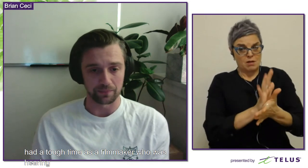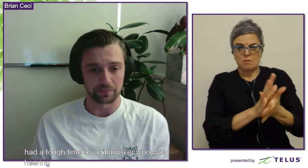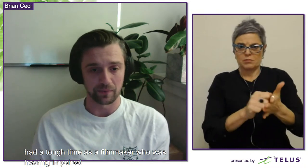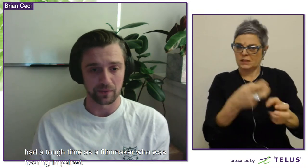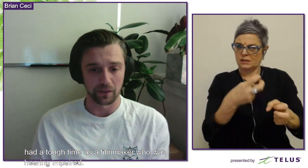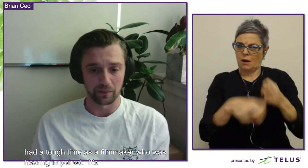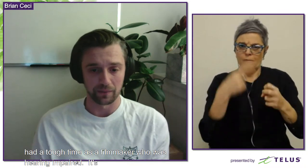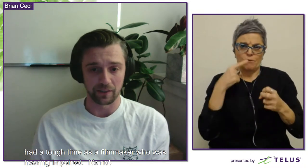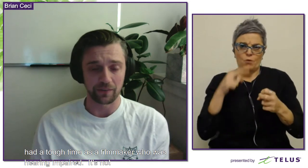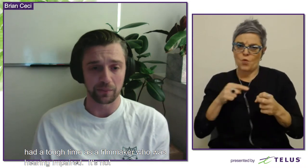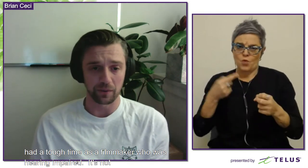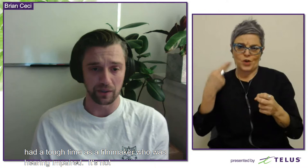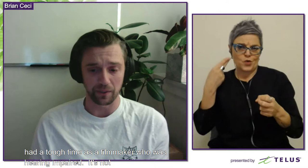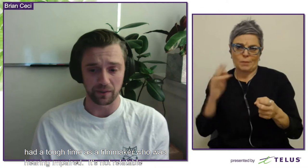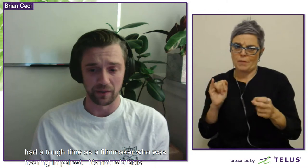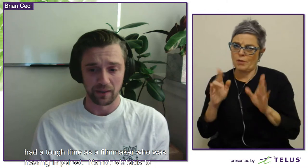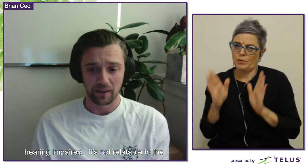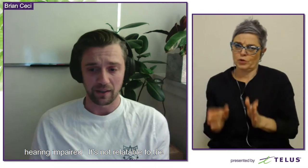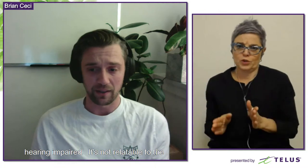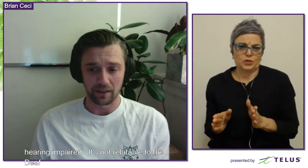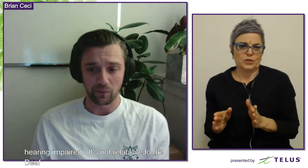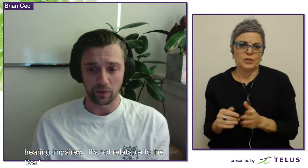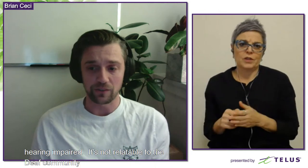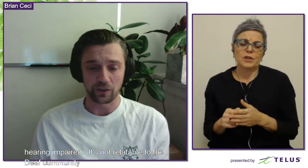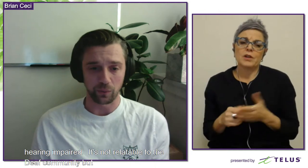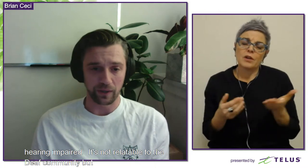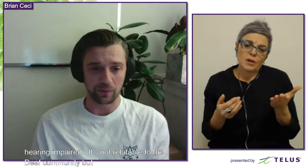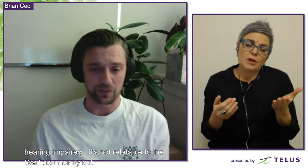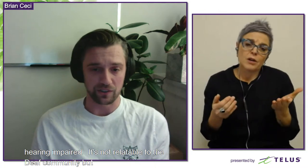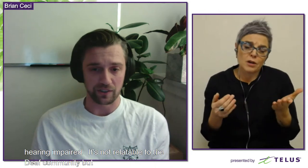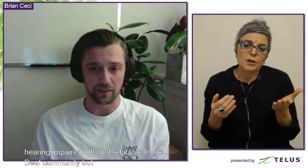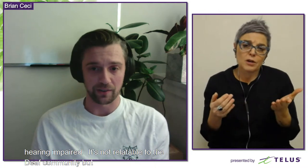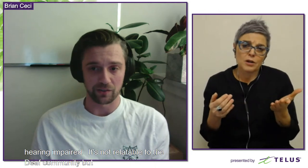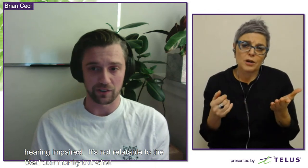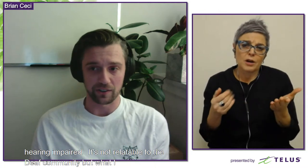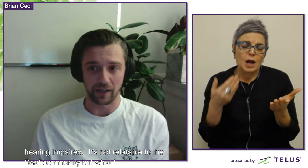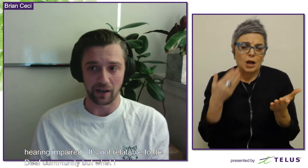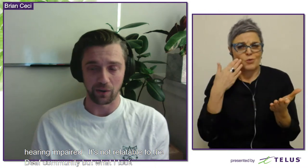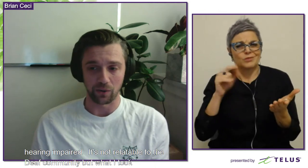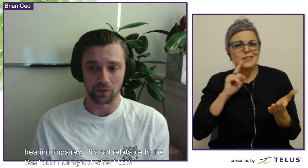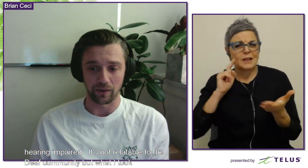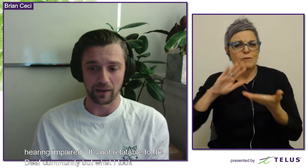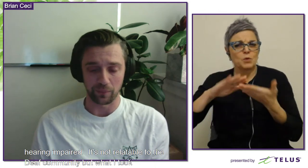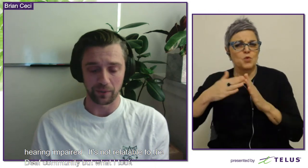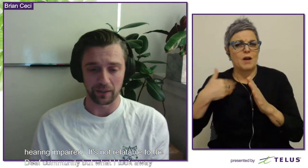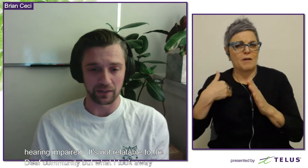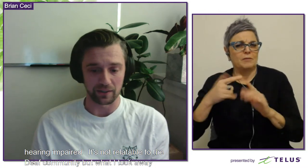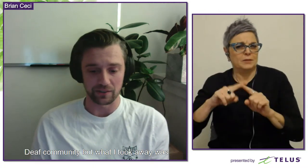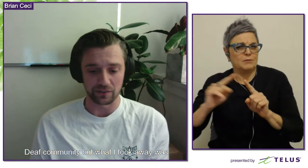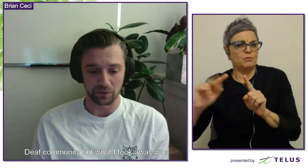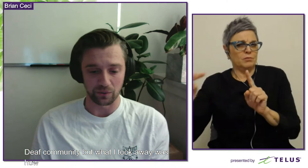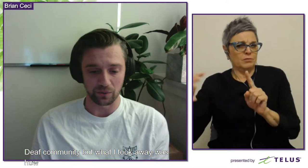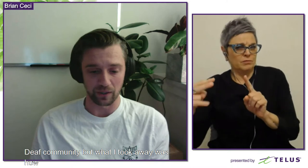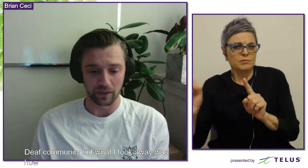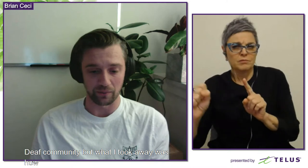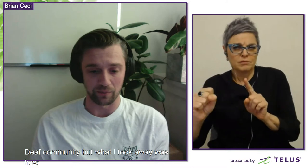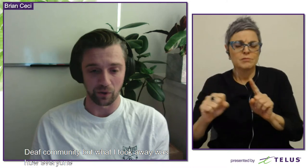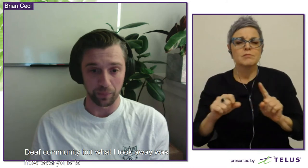to the deaf community, but what I took away was just how everybody is